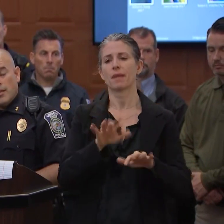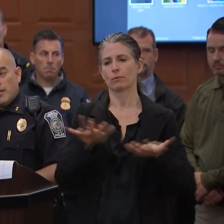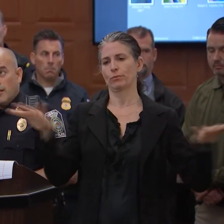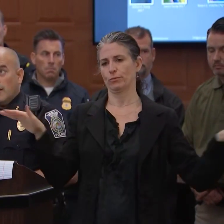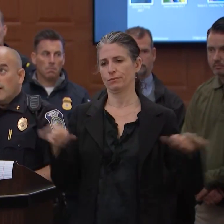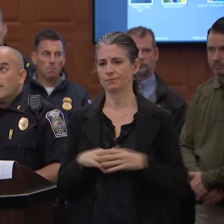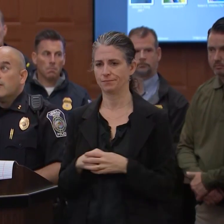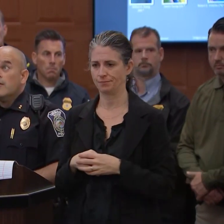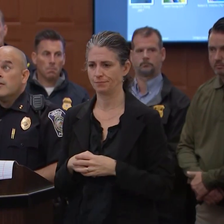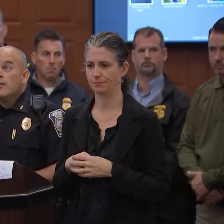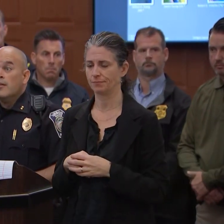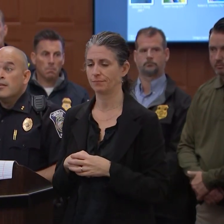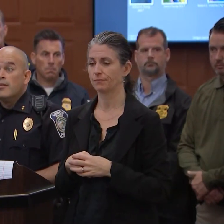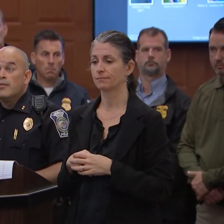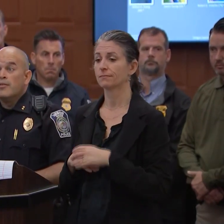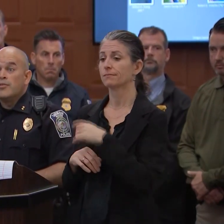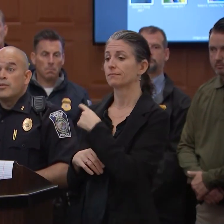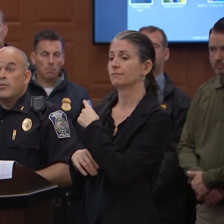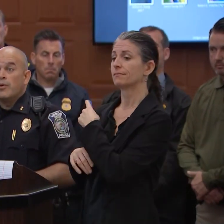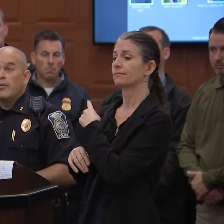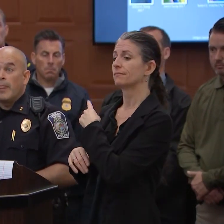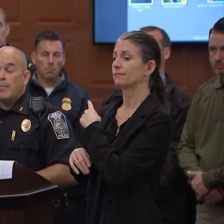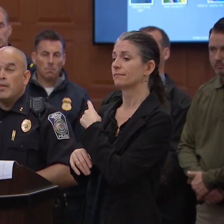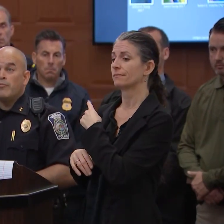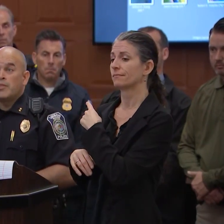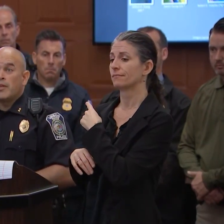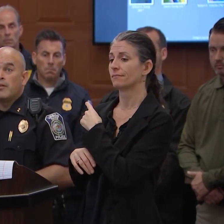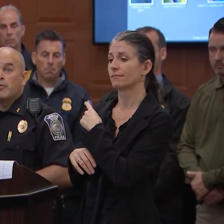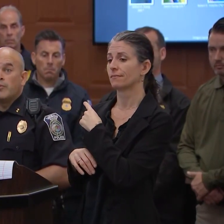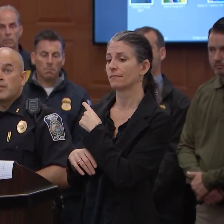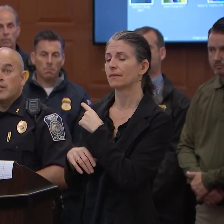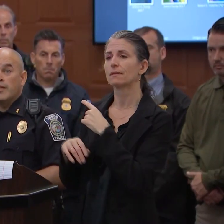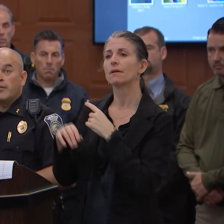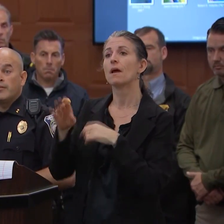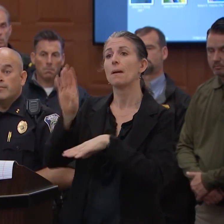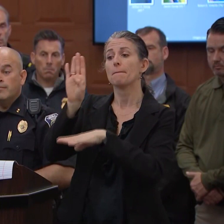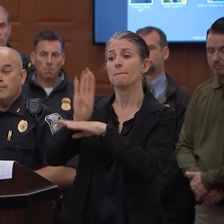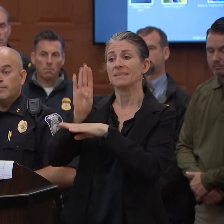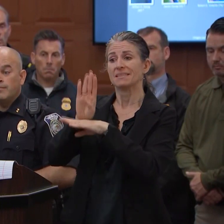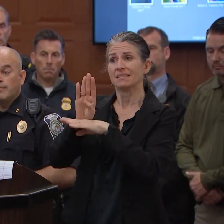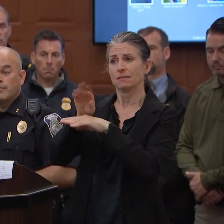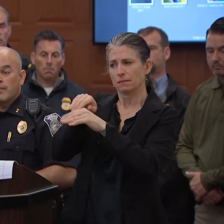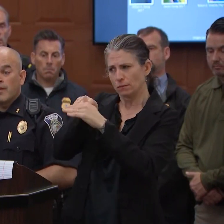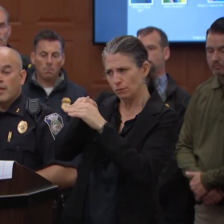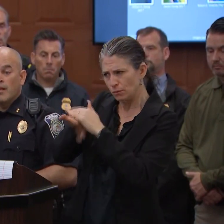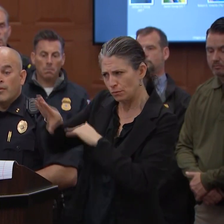twice Friday? When was it? So Maine Recycling was cleared